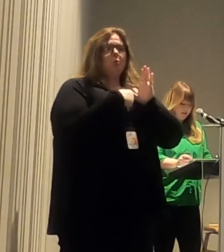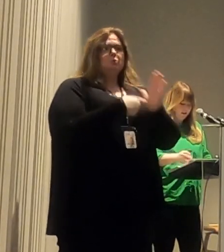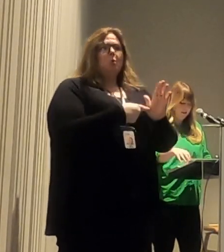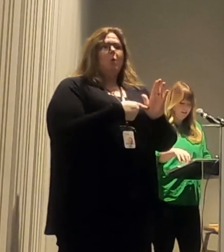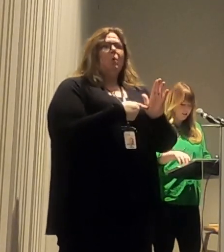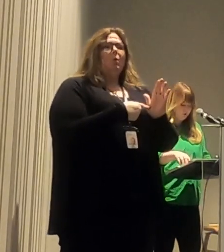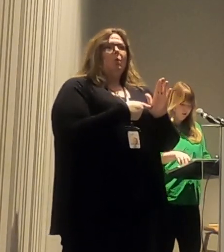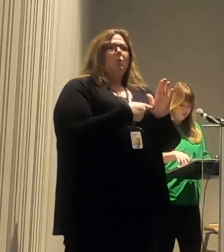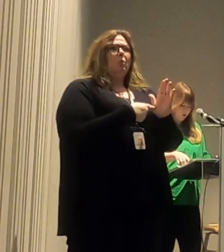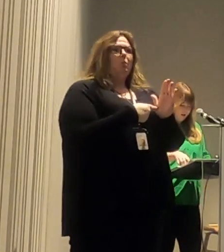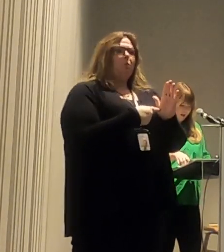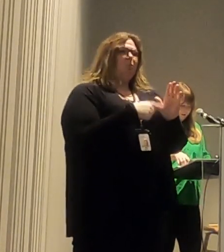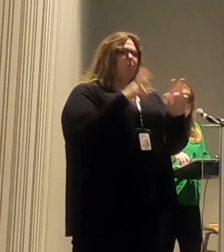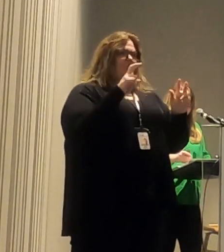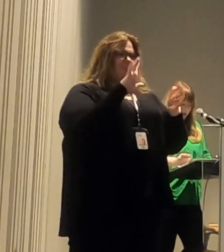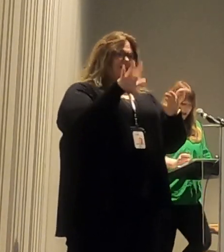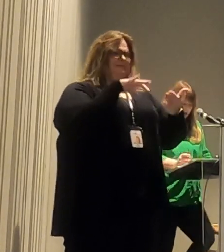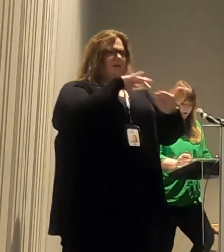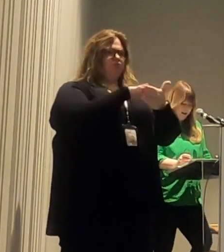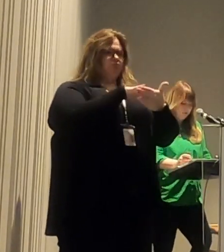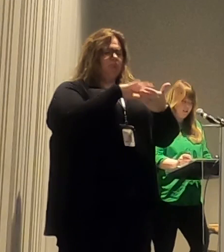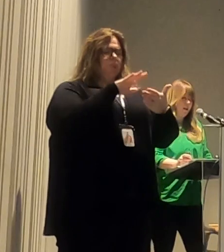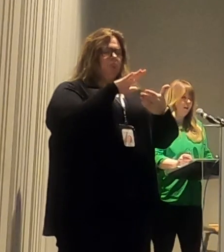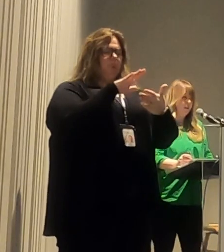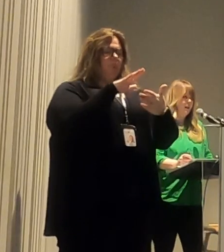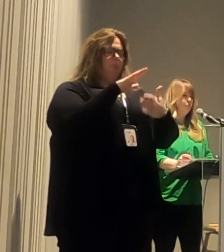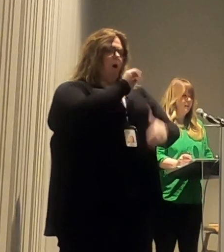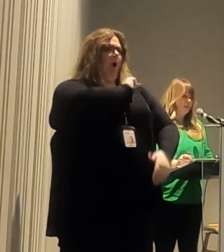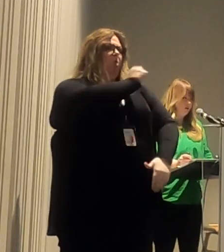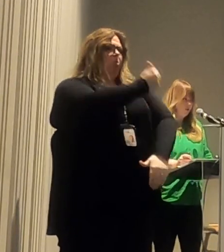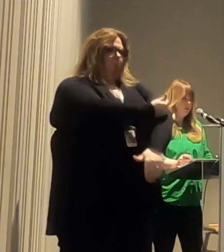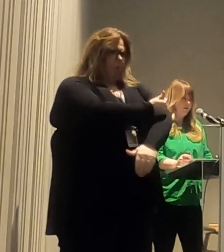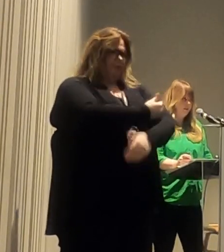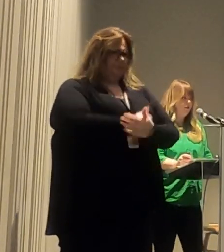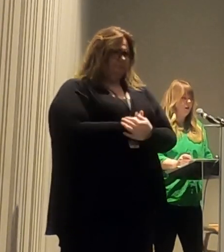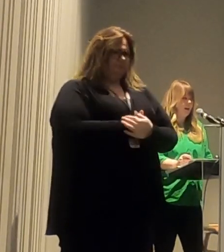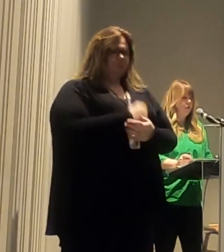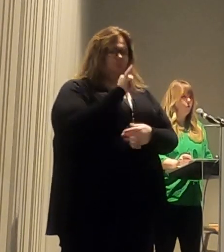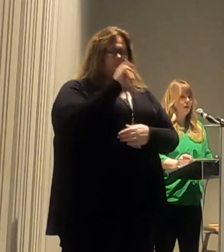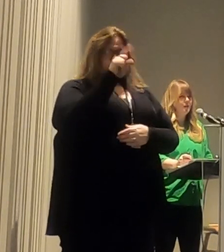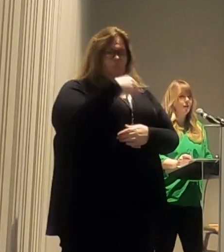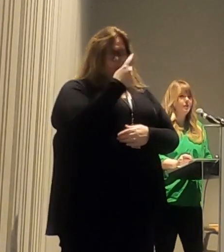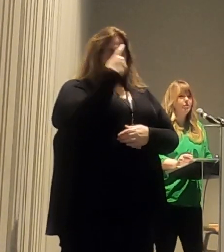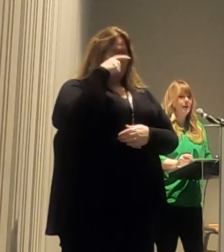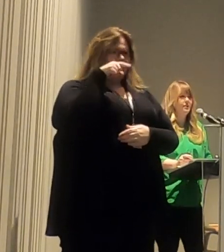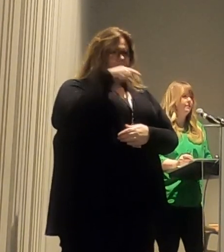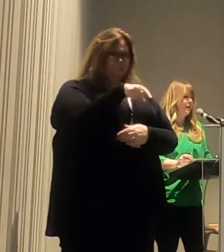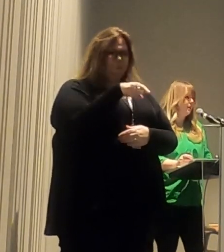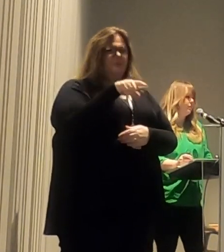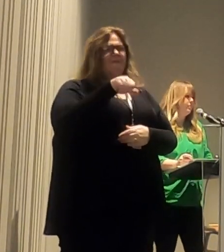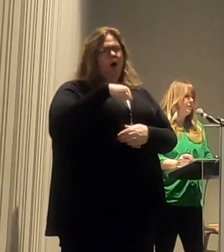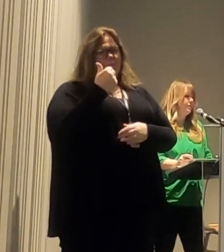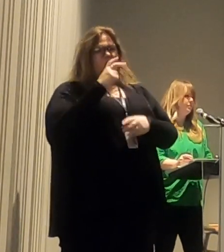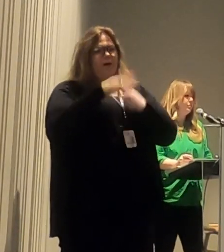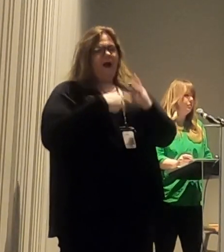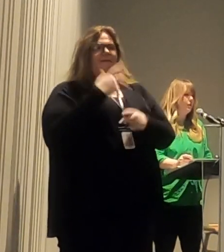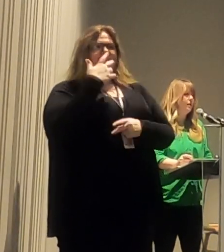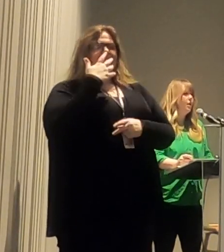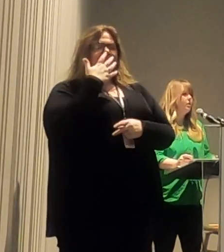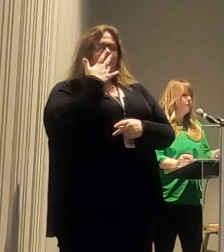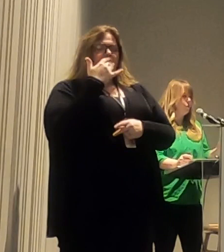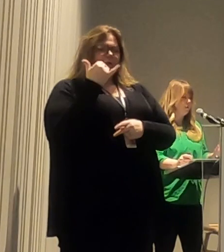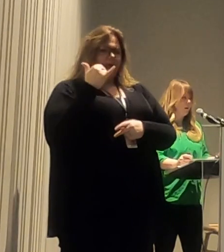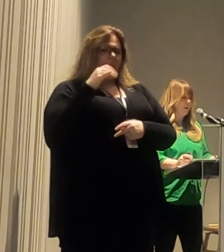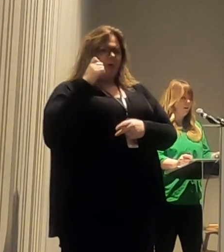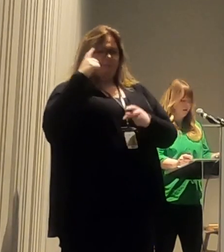represented the central authority, and that was a color that was exclusively for him, whereas other shades of yellow could be used